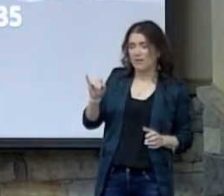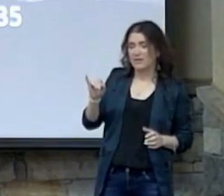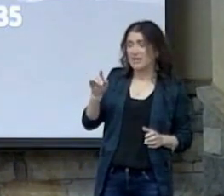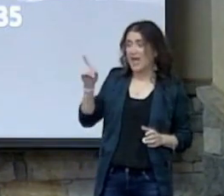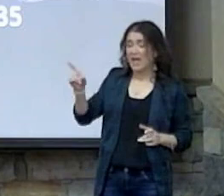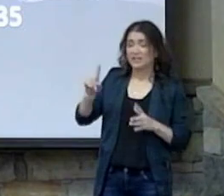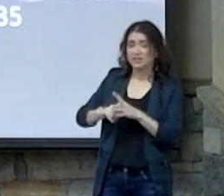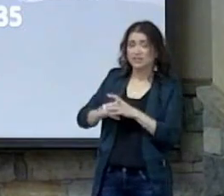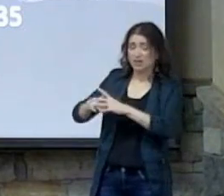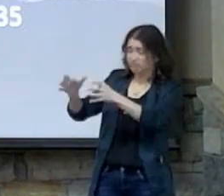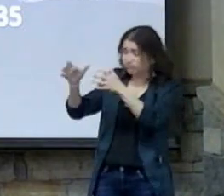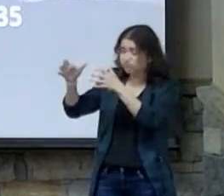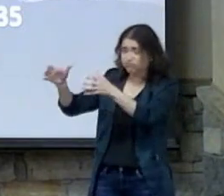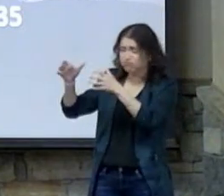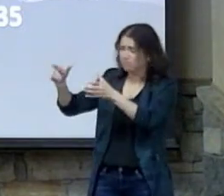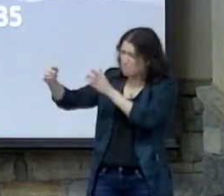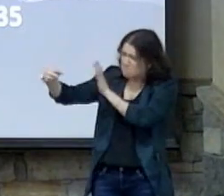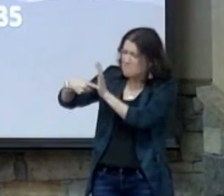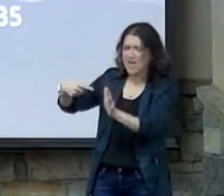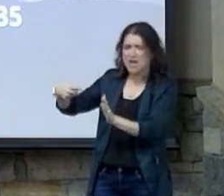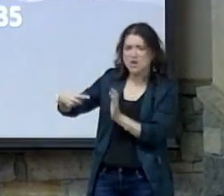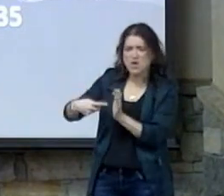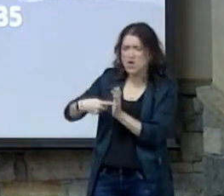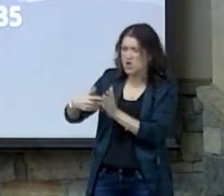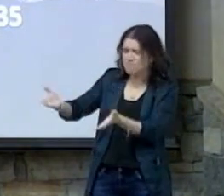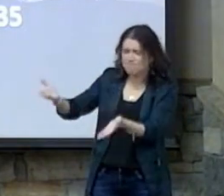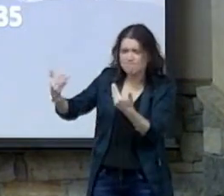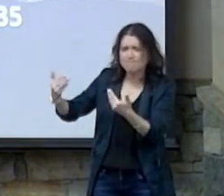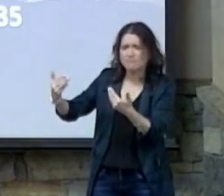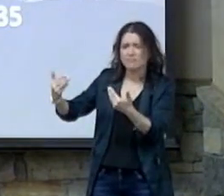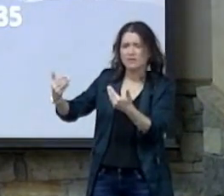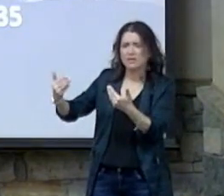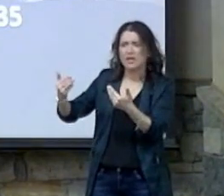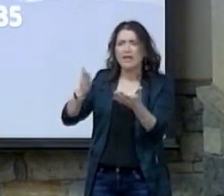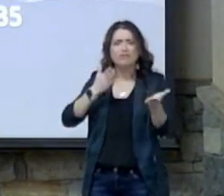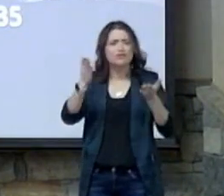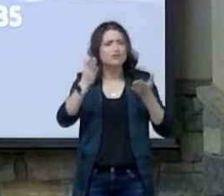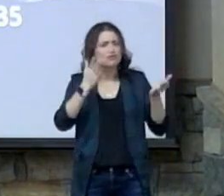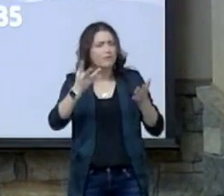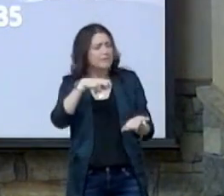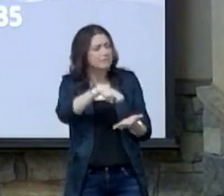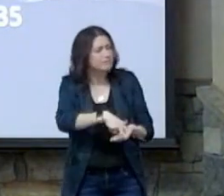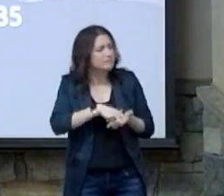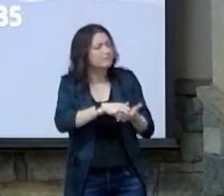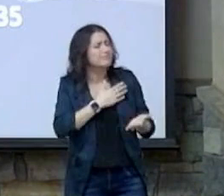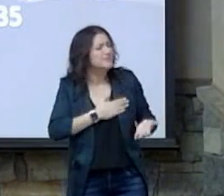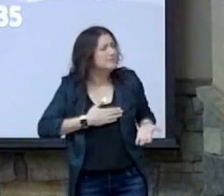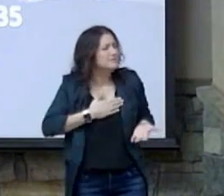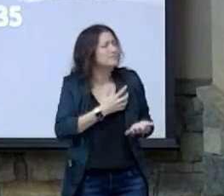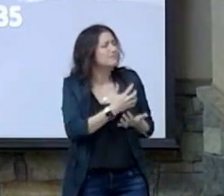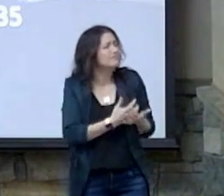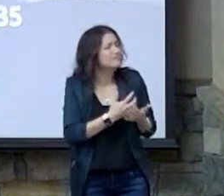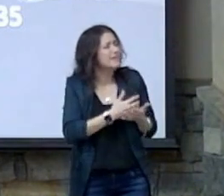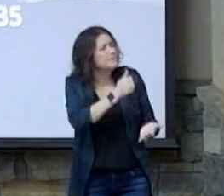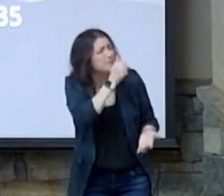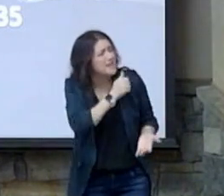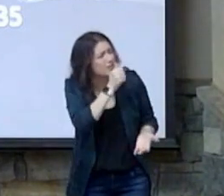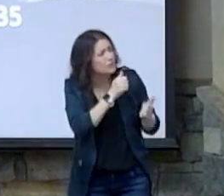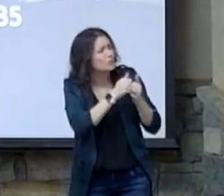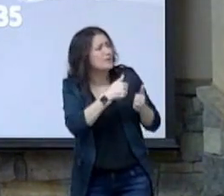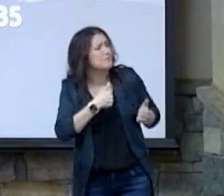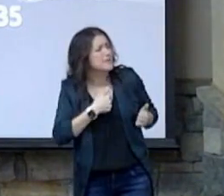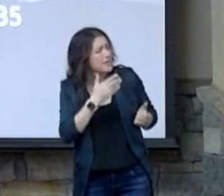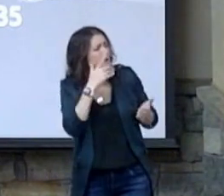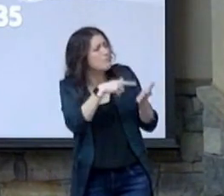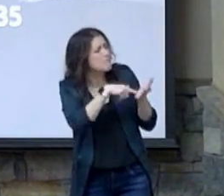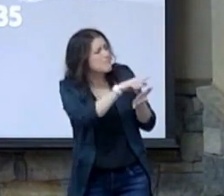to choke him, saying, Pay what you owe. So his fellow servant fell down and pleaded with him, Have patience with me, and